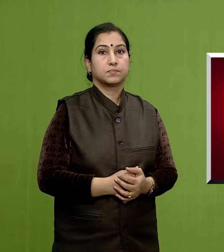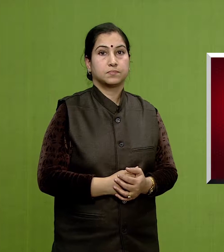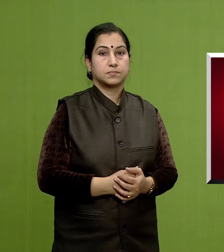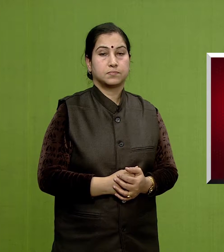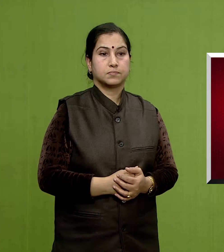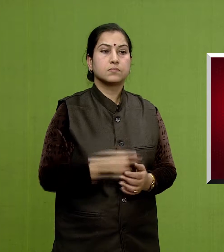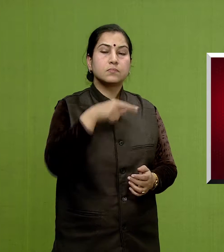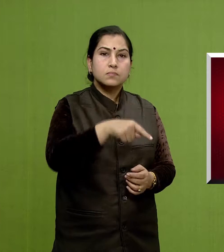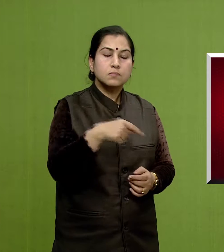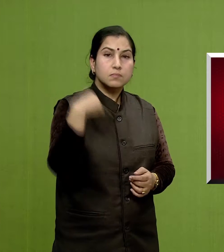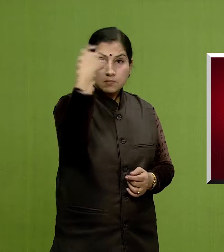It refers to